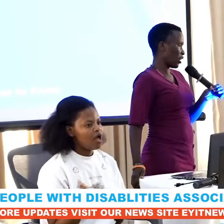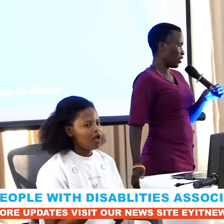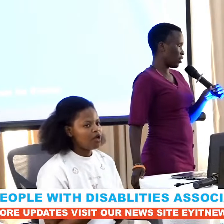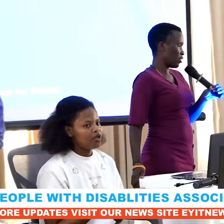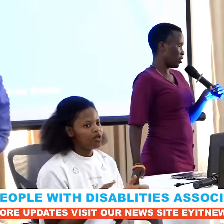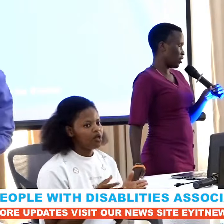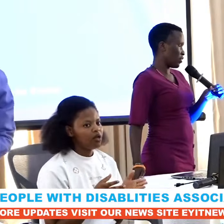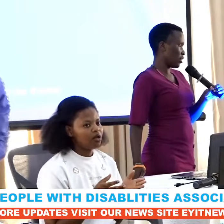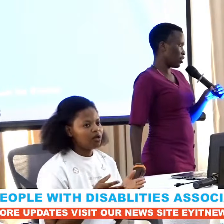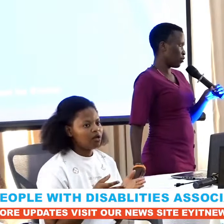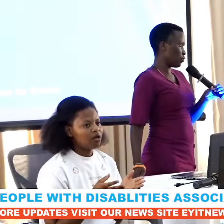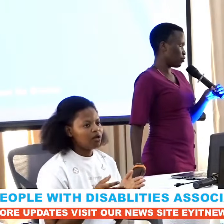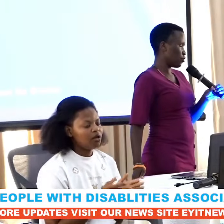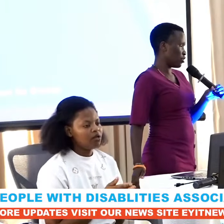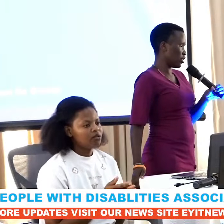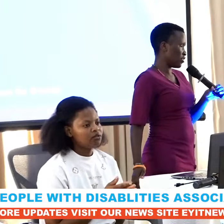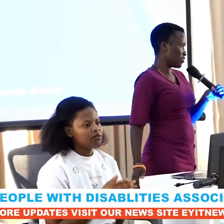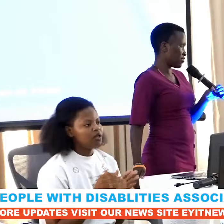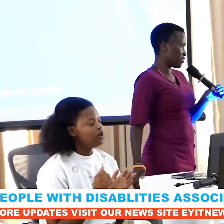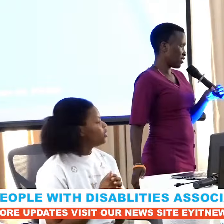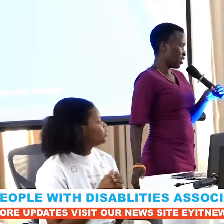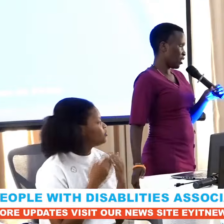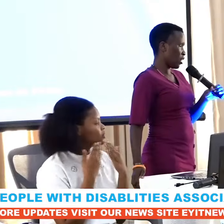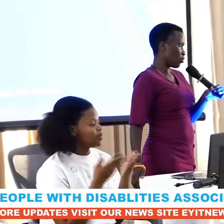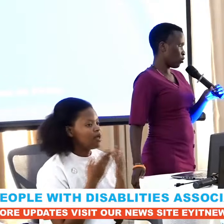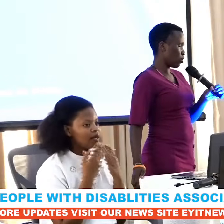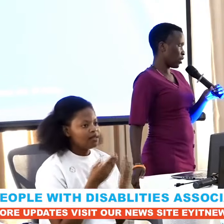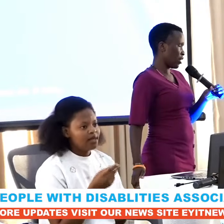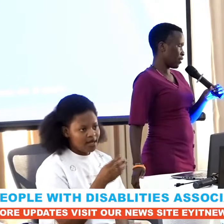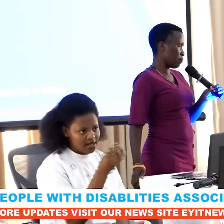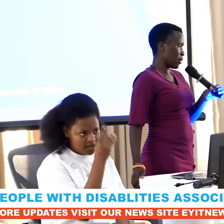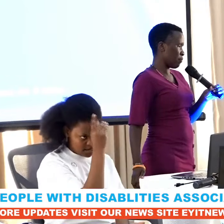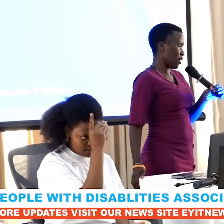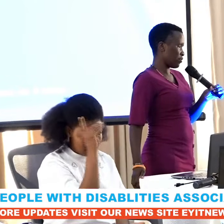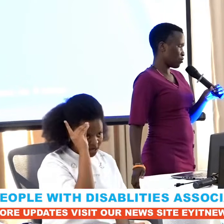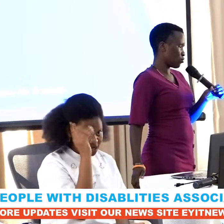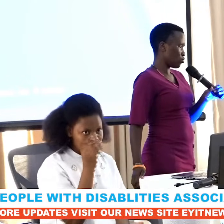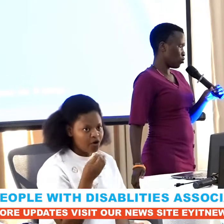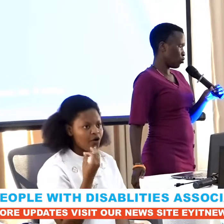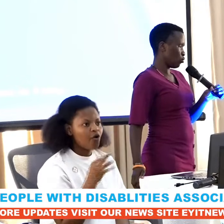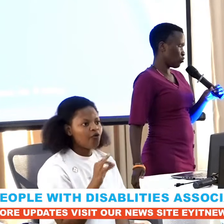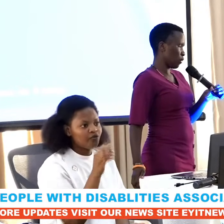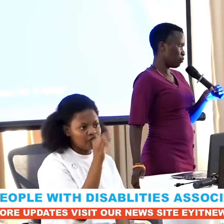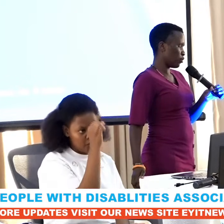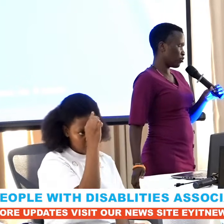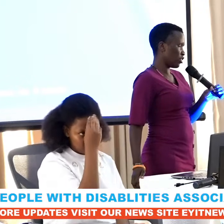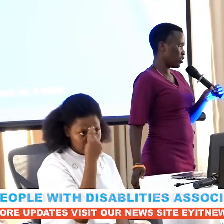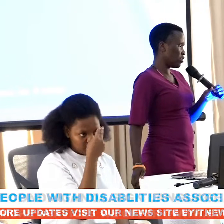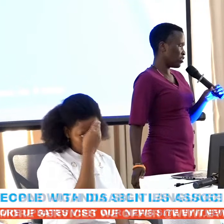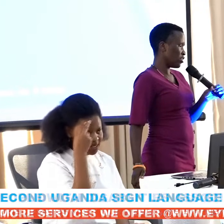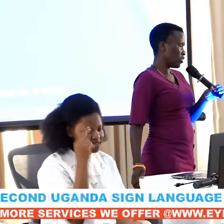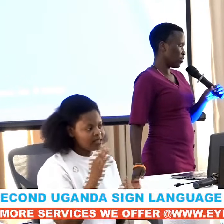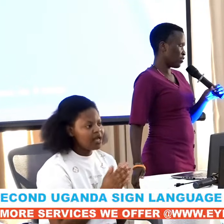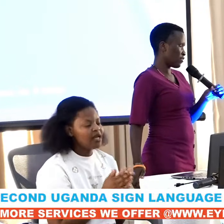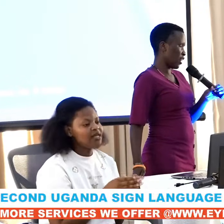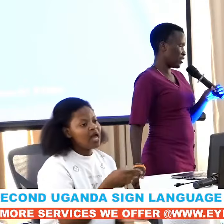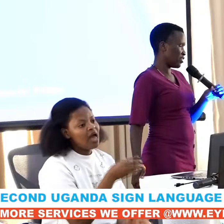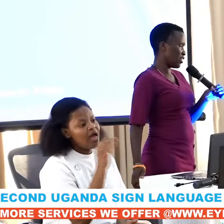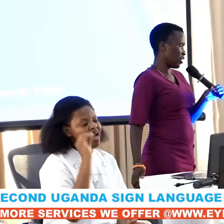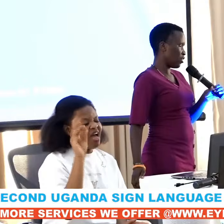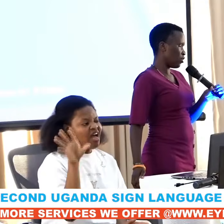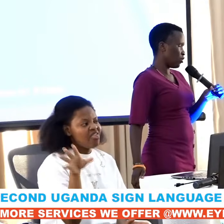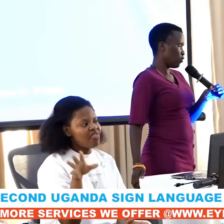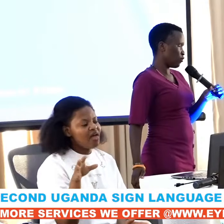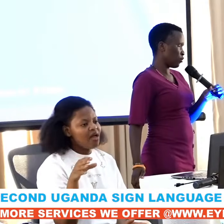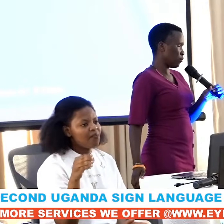thank the Dean of Students and all other members who supported this